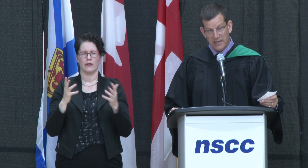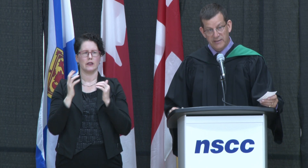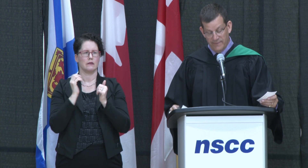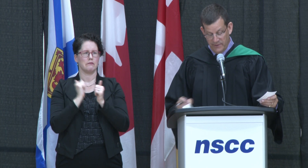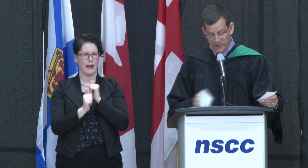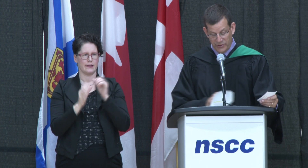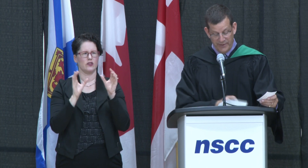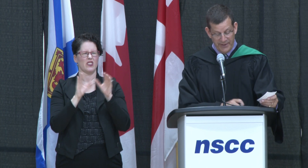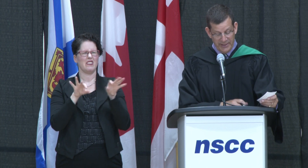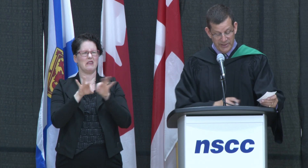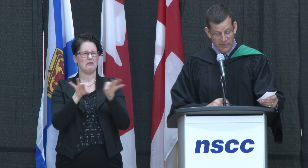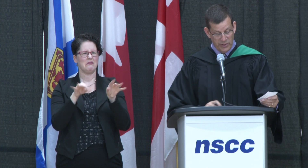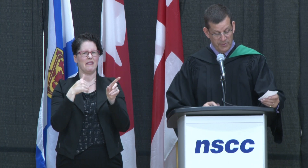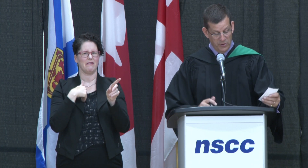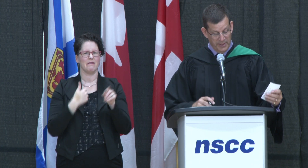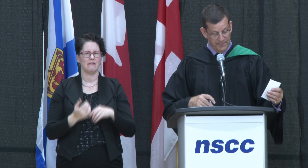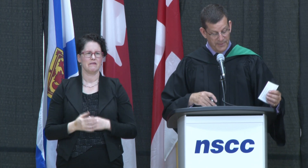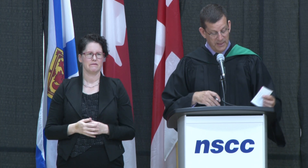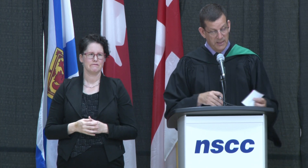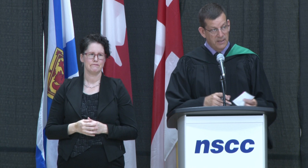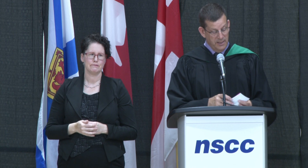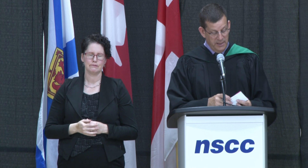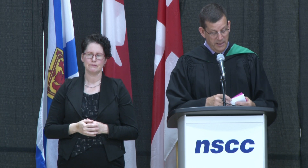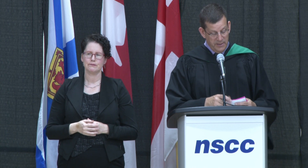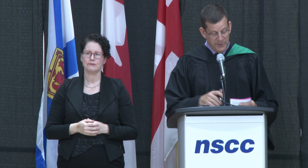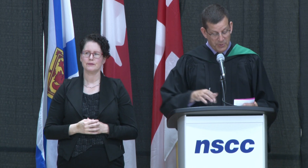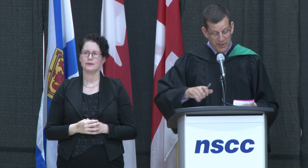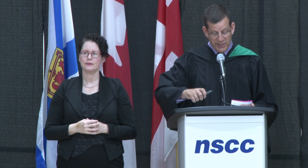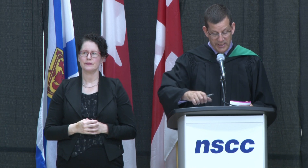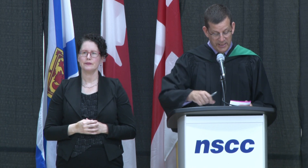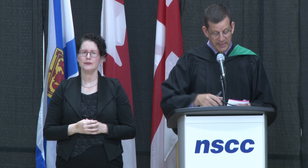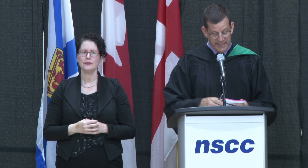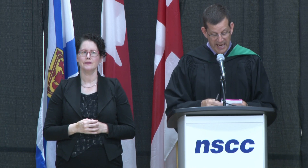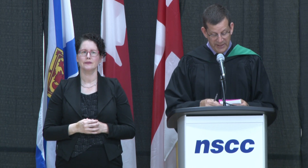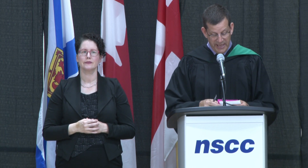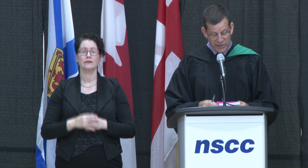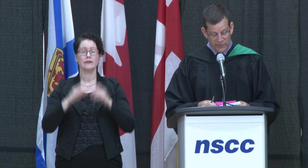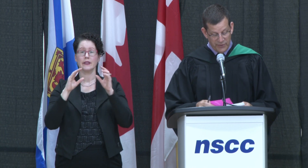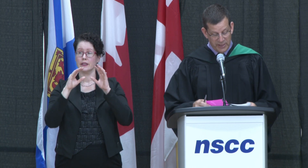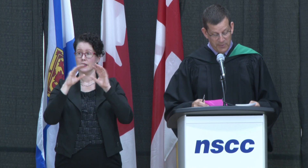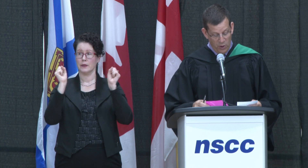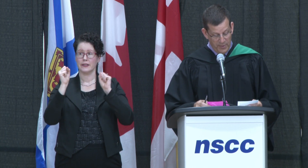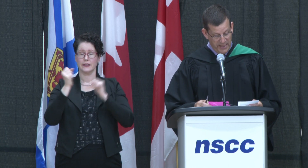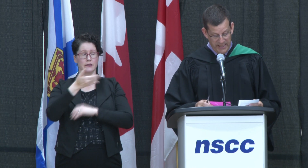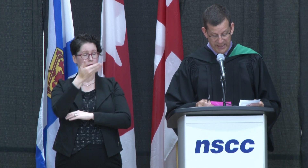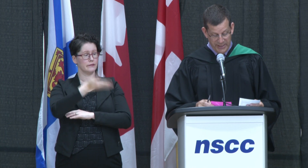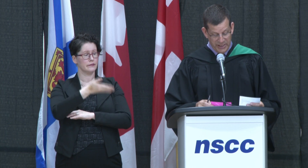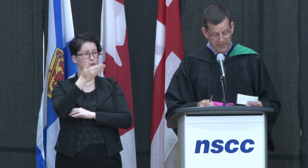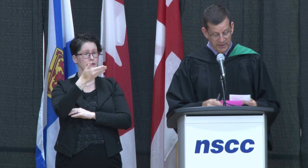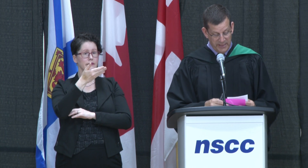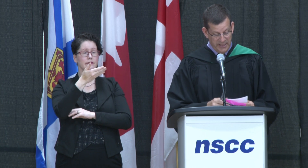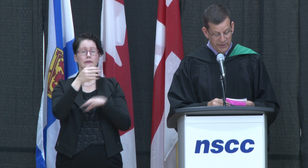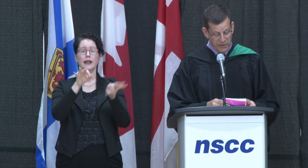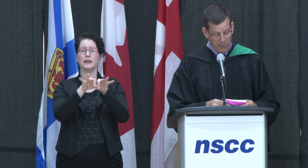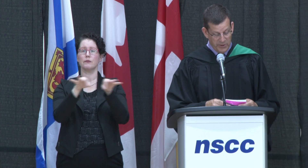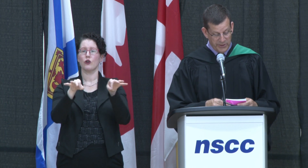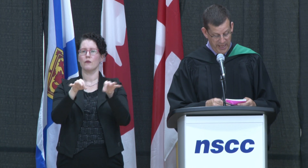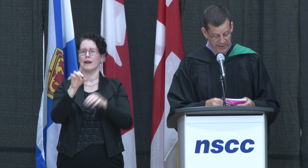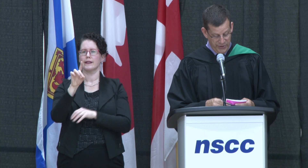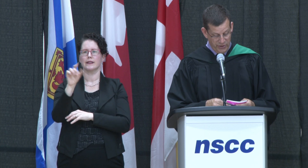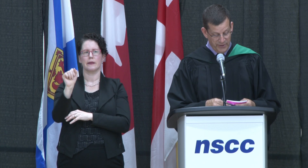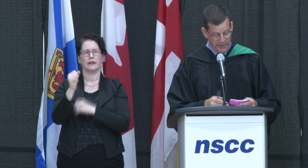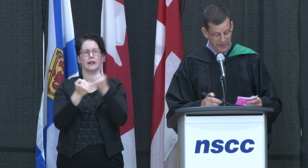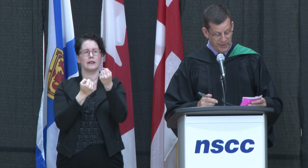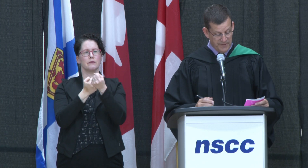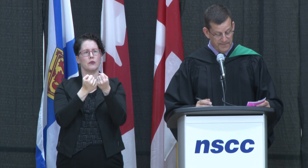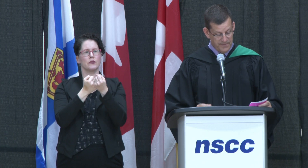to their respective certificates or diploma. Mr. President, the candidates for the Diploma in Disability Supports